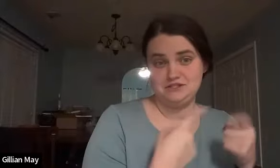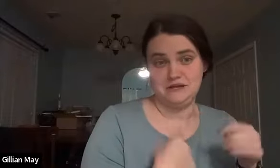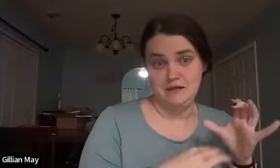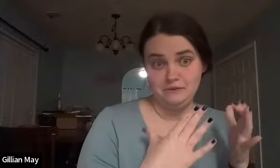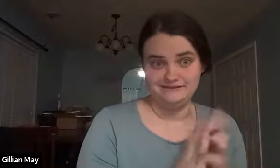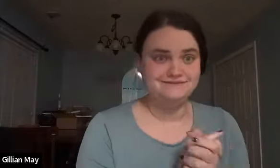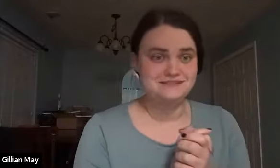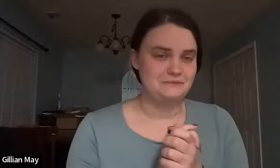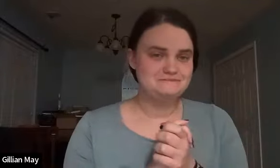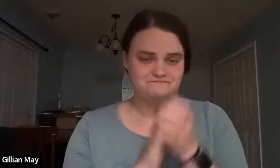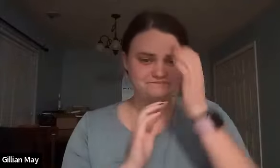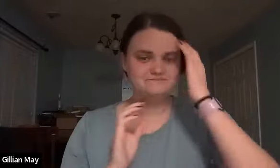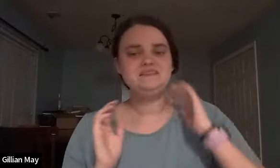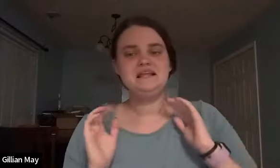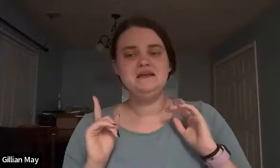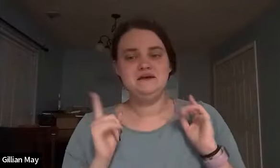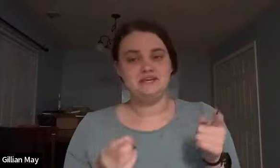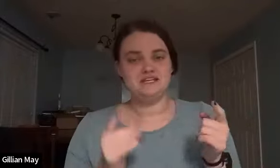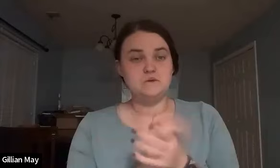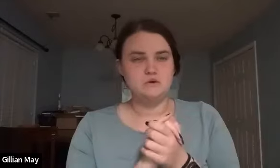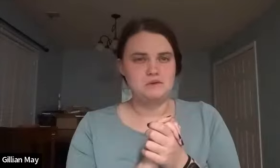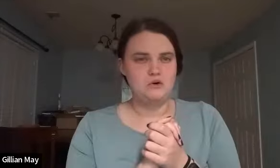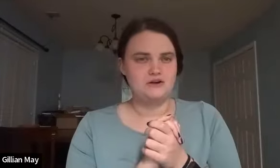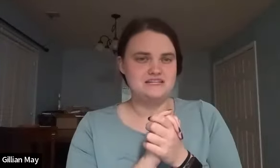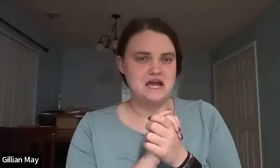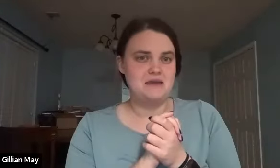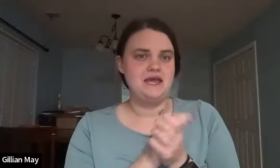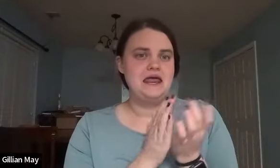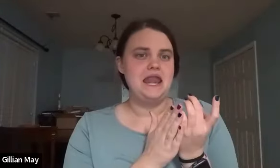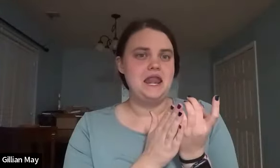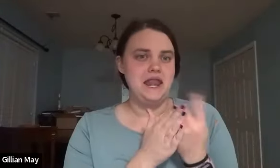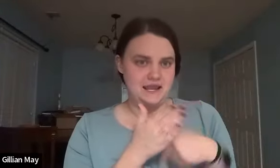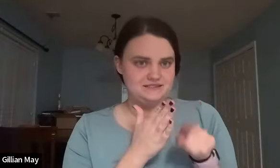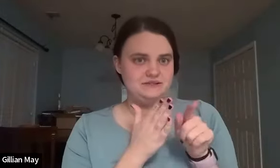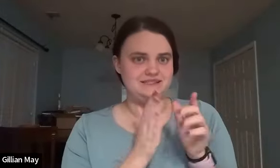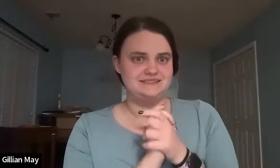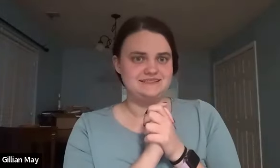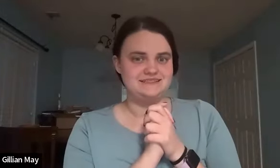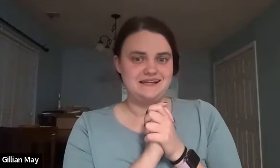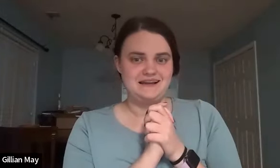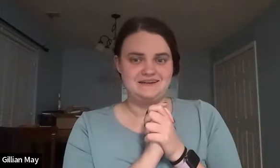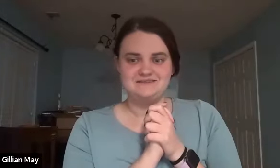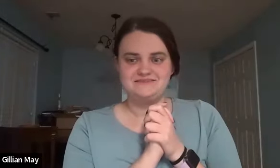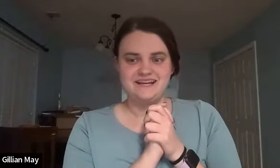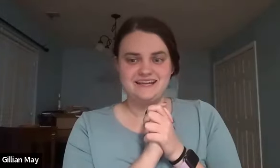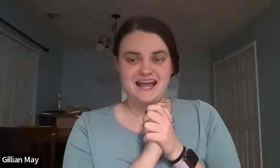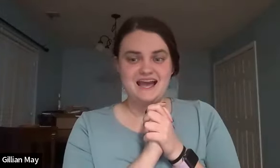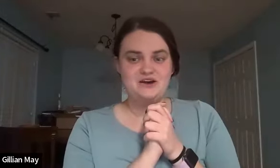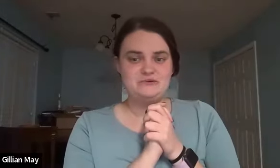during Halloween. So, but yes, we will work more on our time next week. All right. I hope you guys